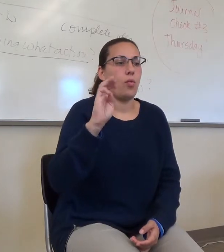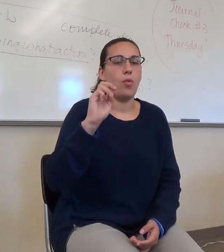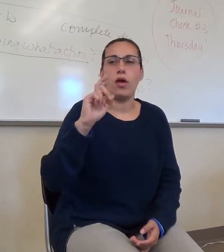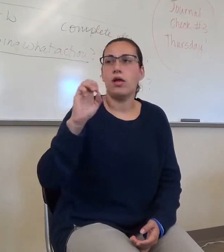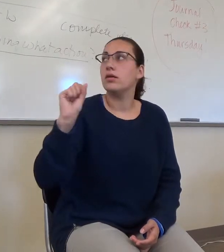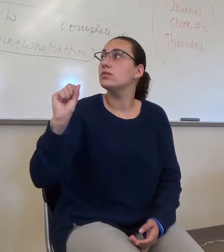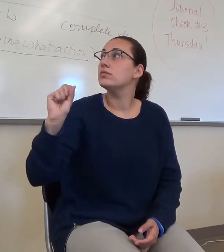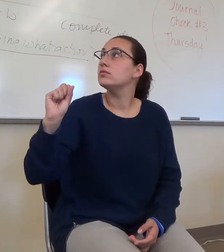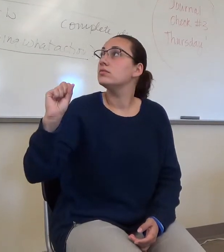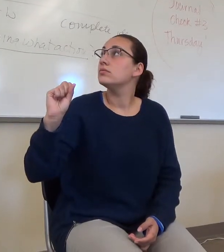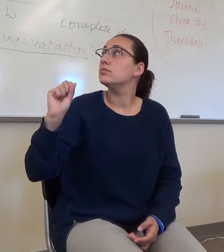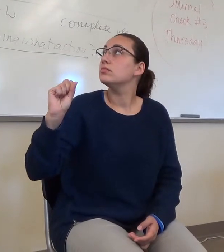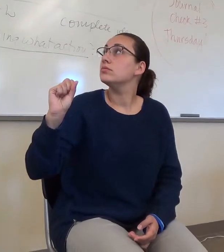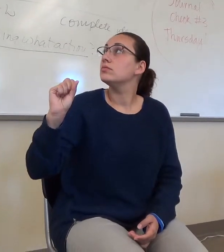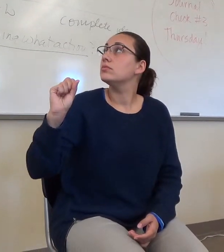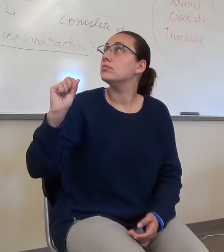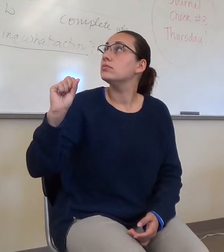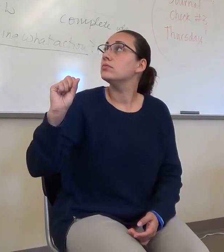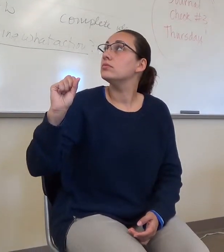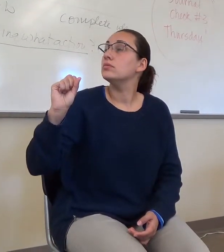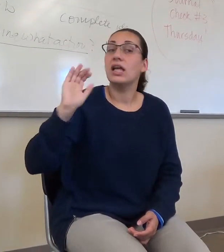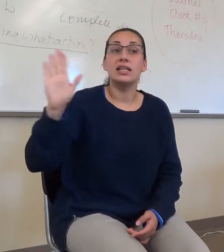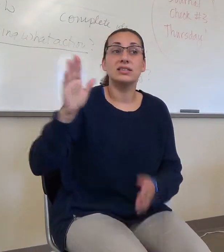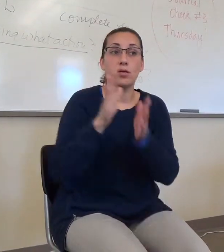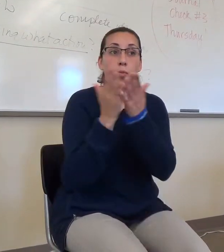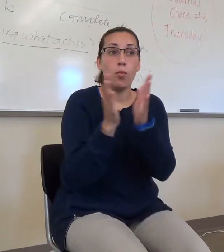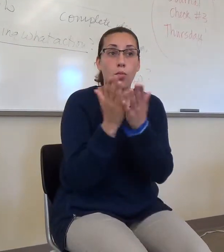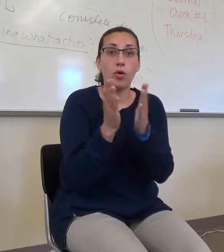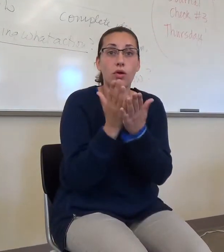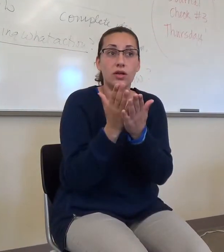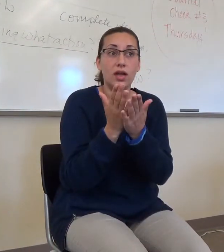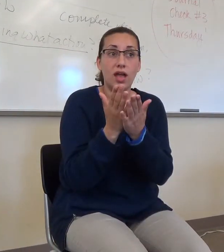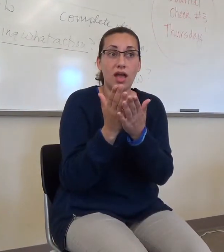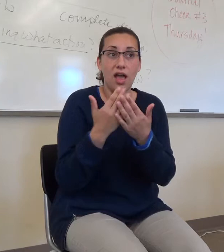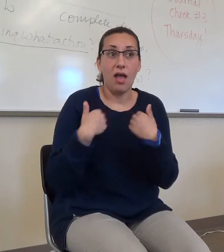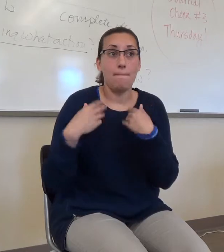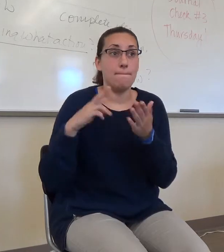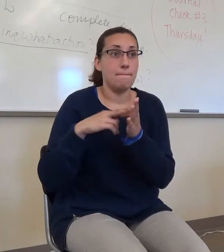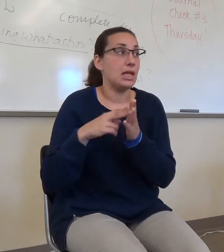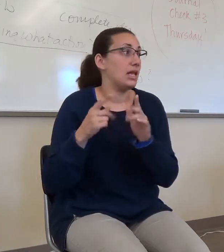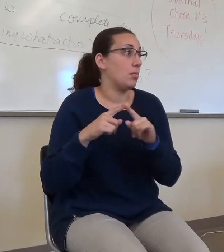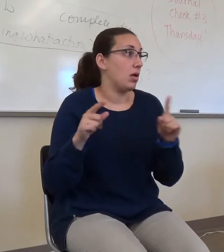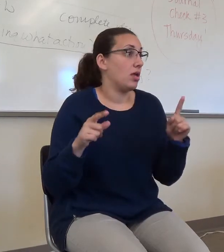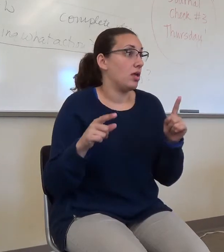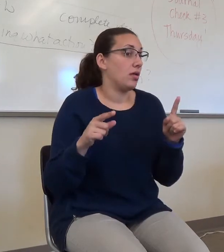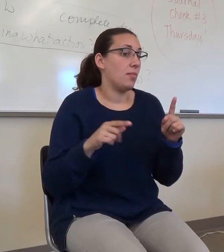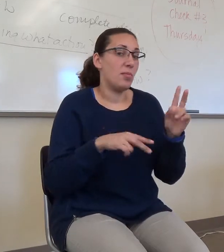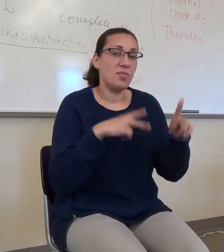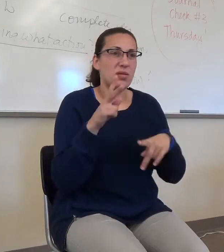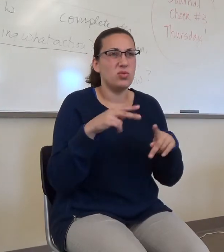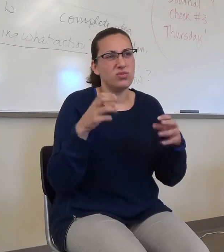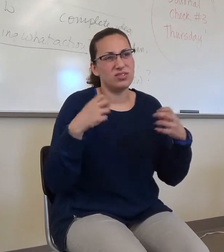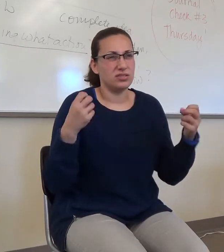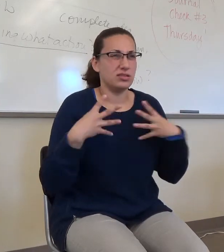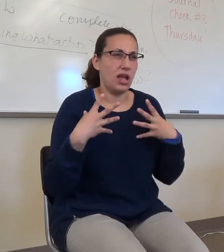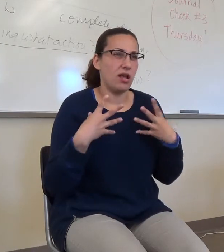Orson Welles novel had a meaning to it, but people were scared Okay, of. yeah,